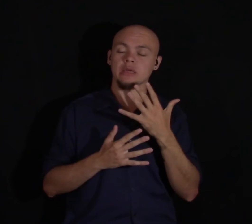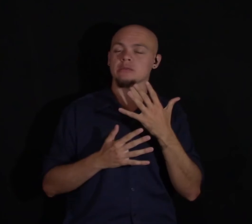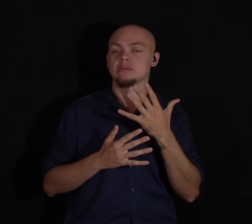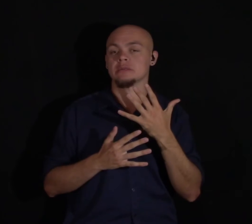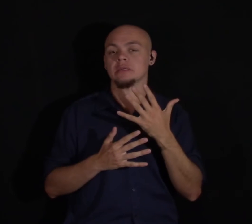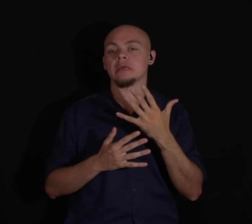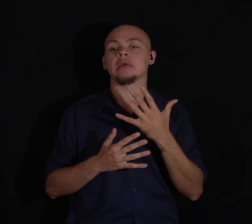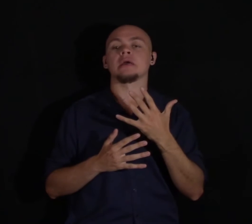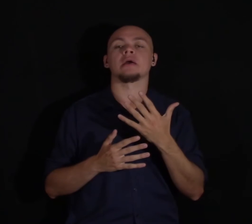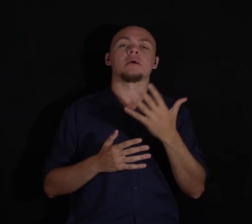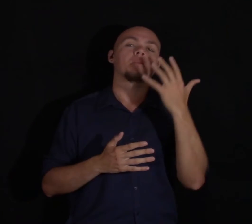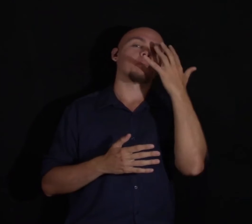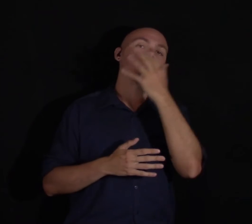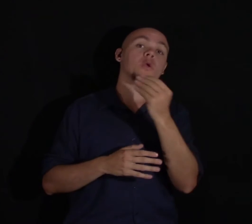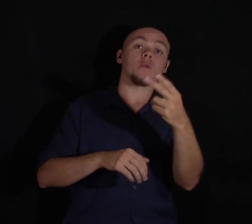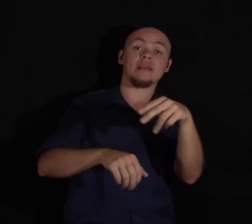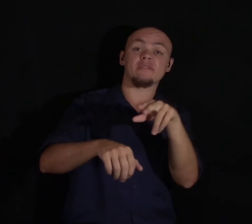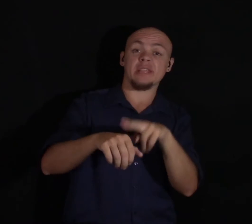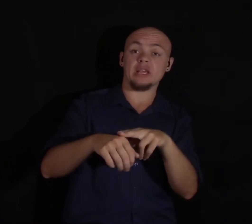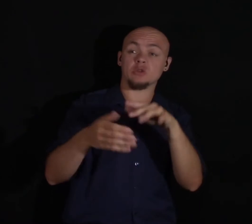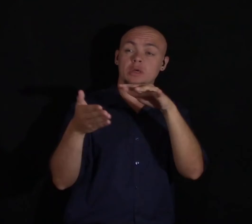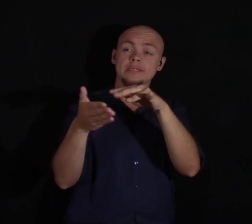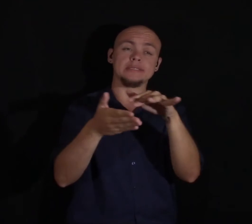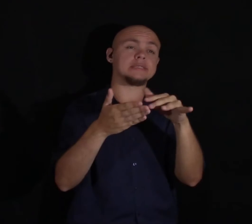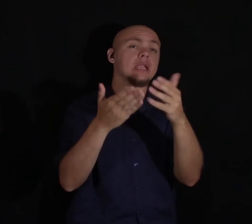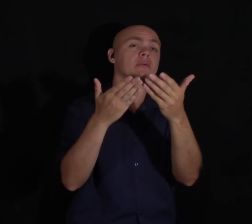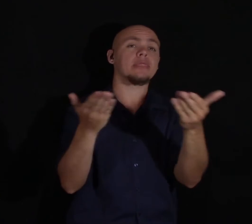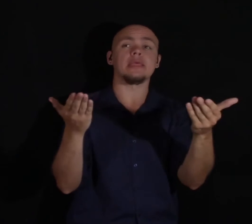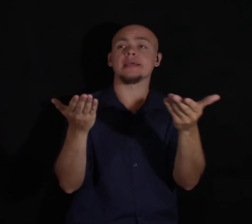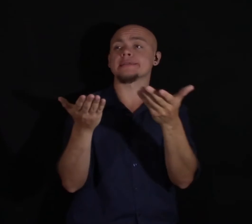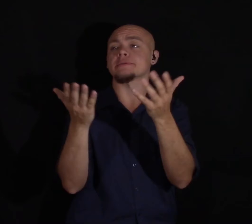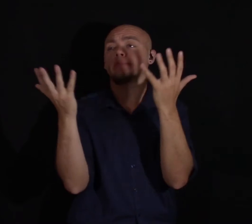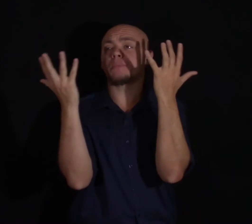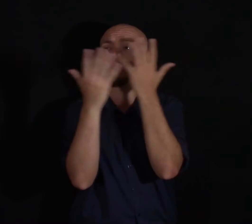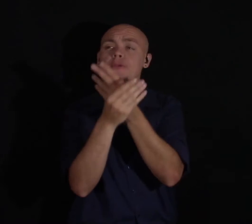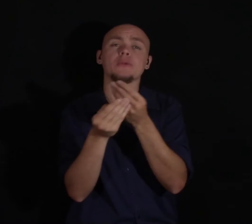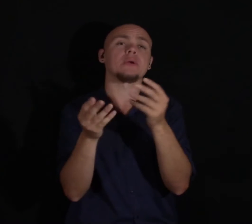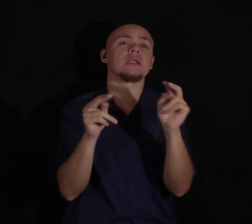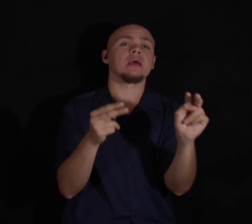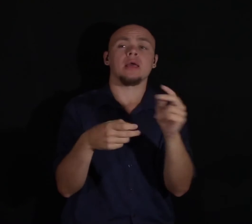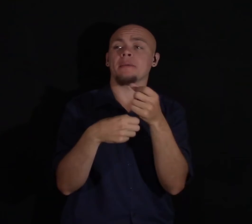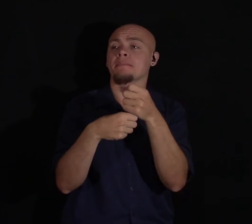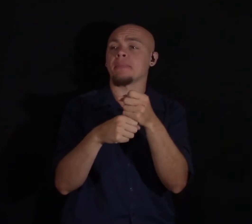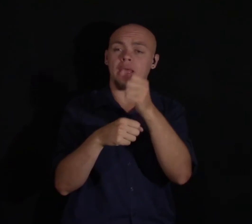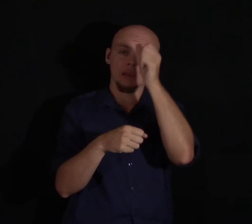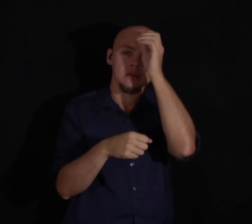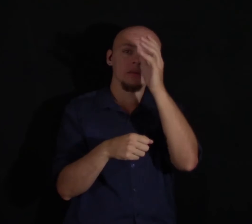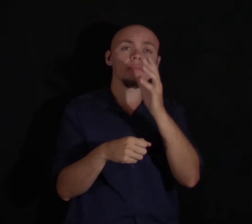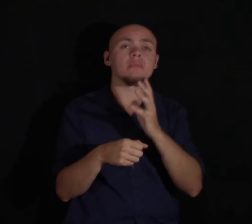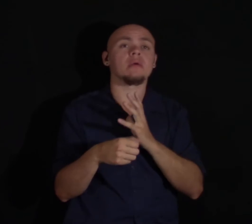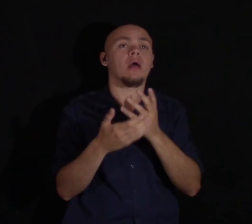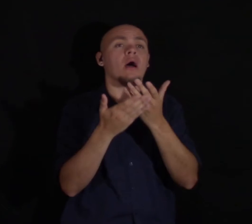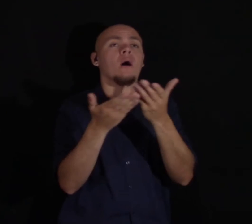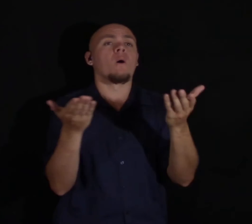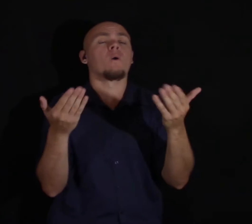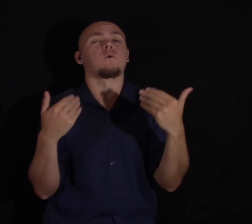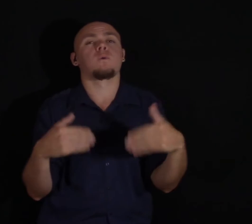in nature, or the study of what is excellent and sublime in the productions of man, could always interest my heart and